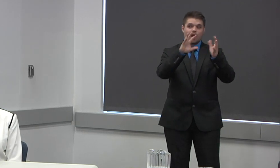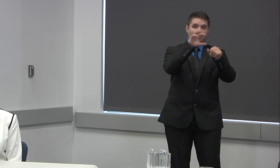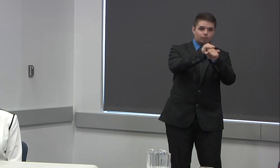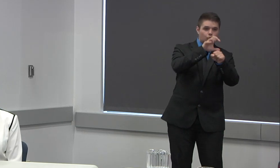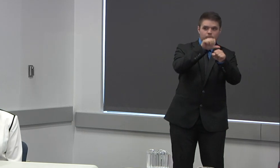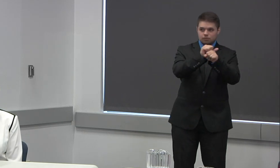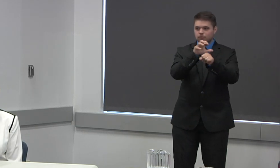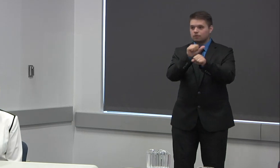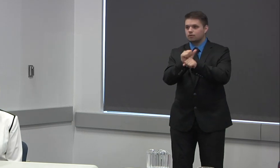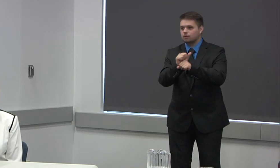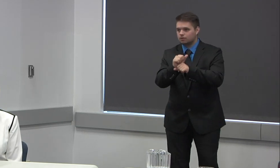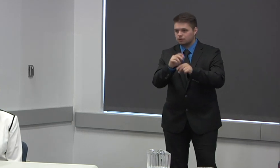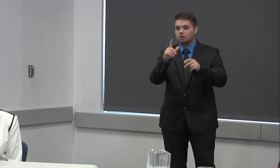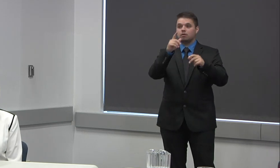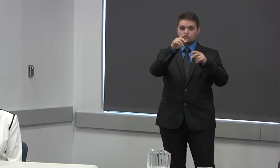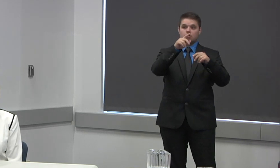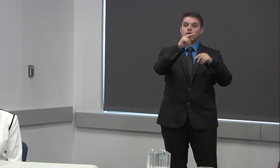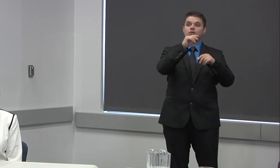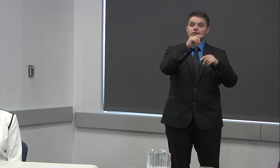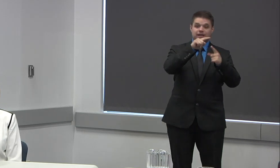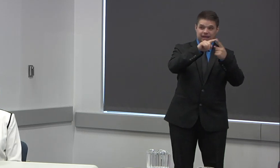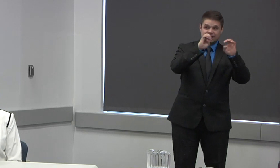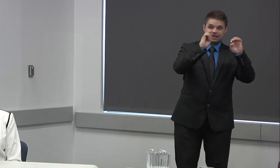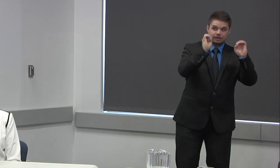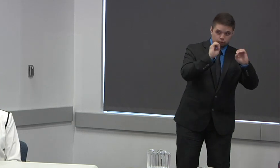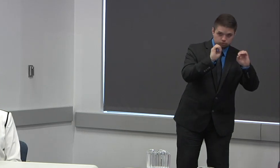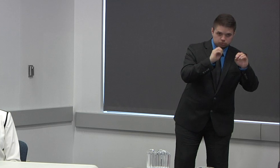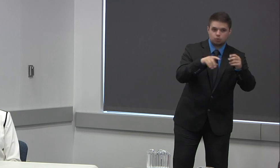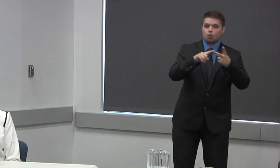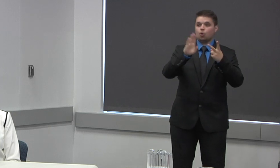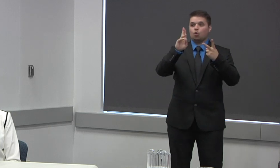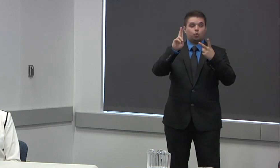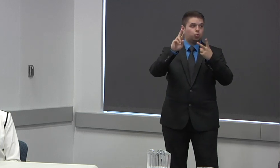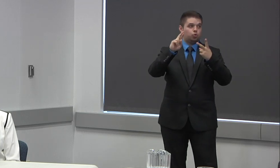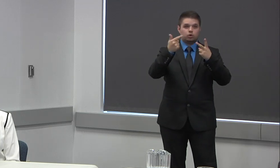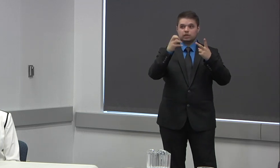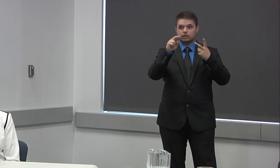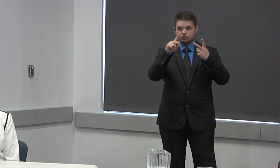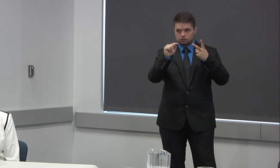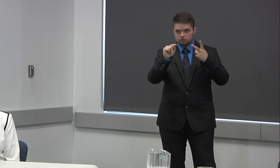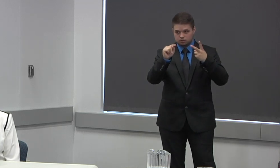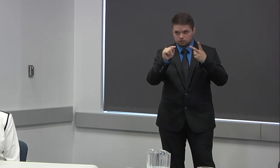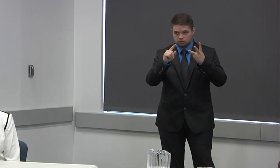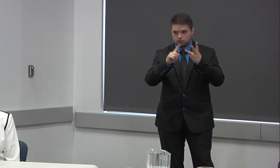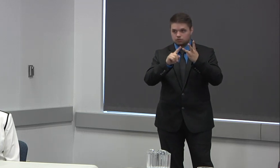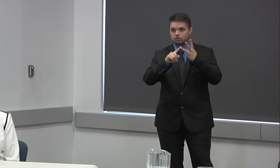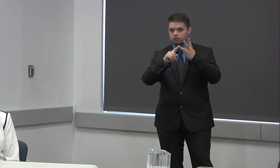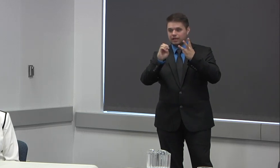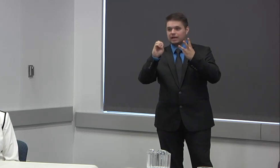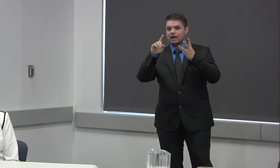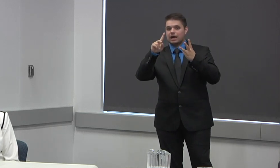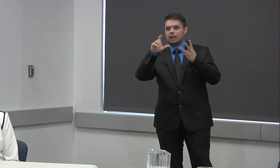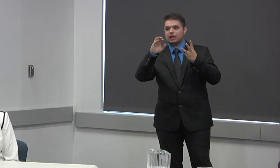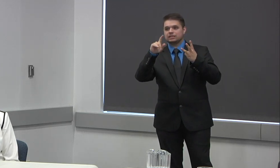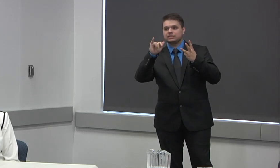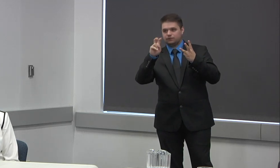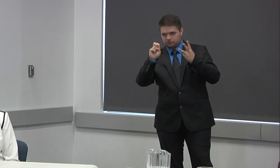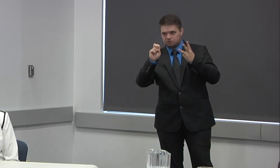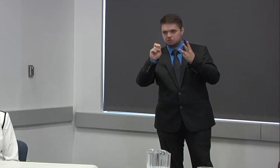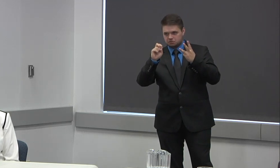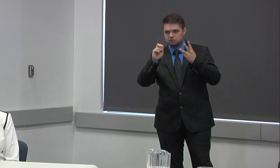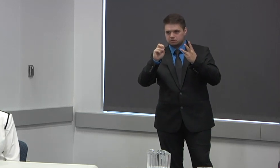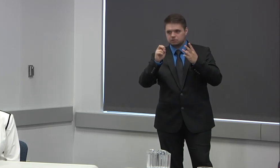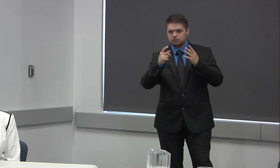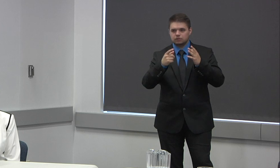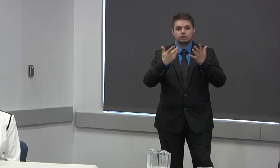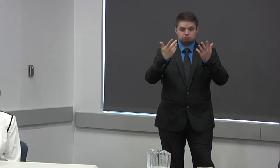call elective surgeries. But some elective surgeries are actually necessary surgery. And again, the very appropriate